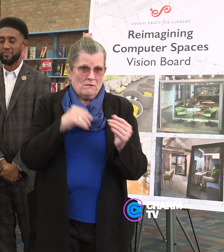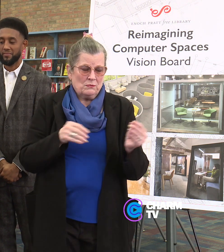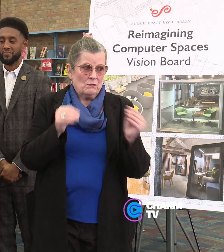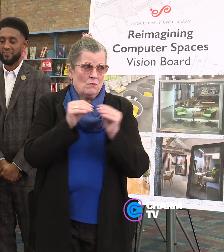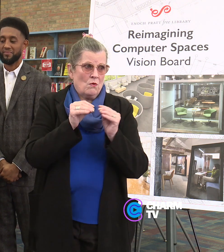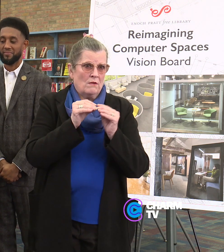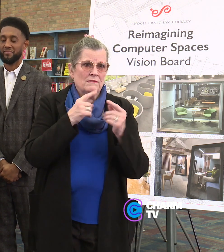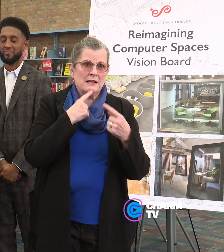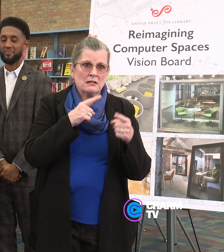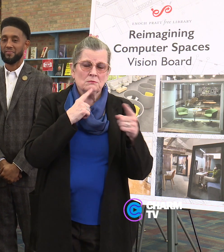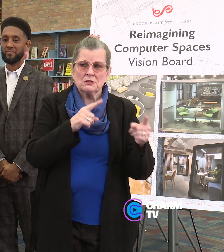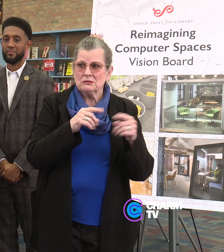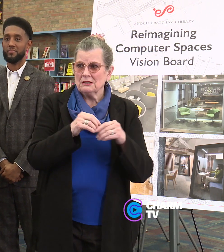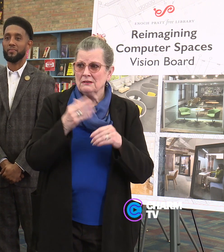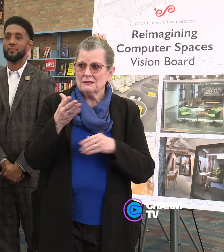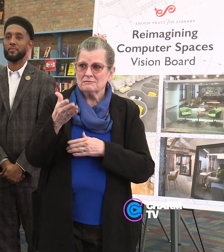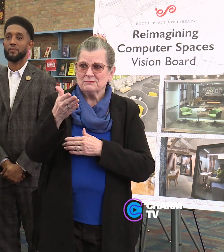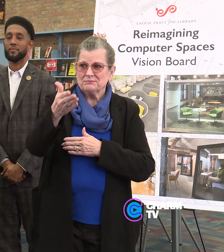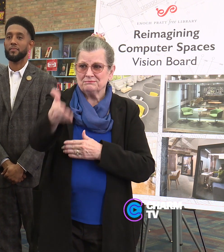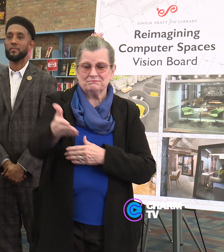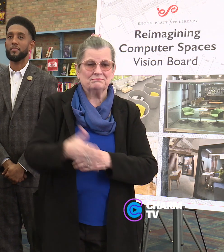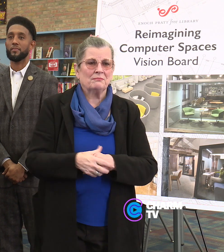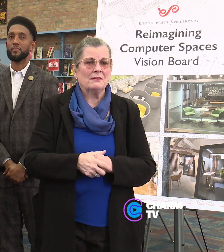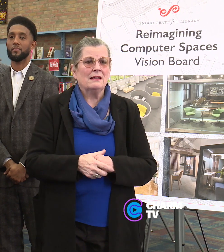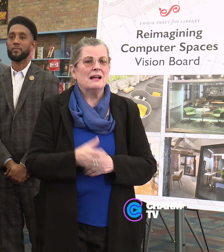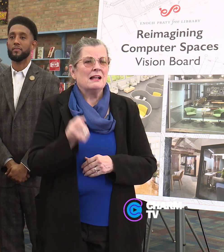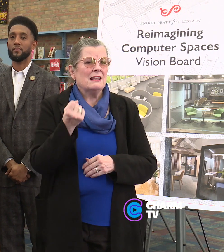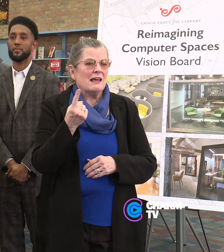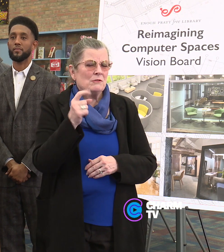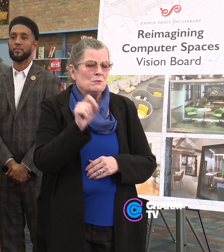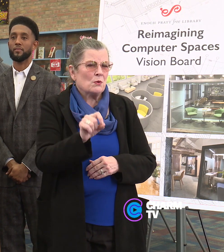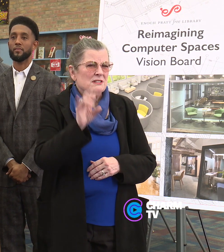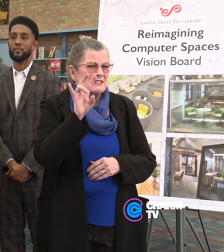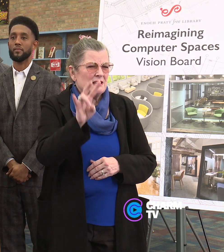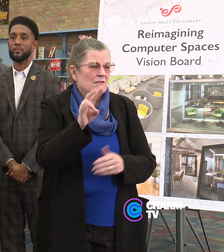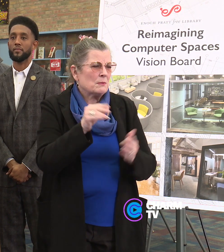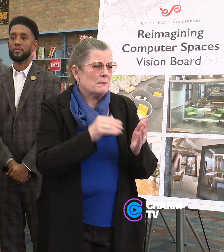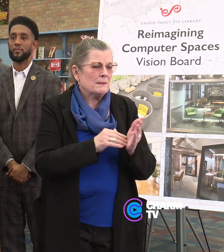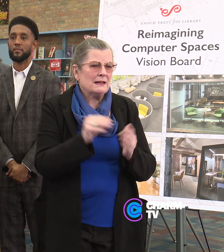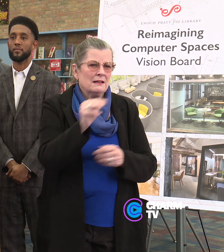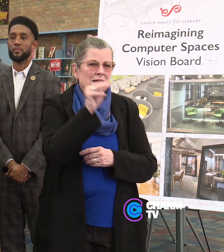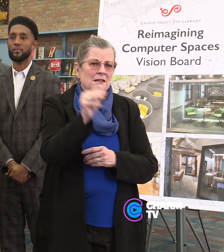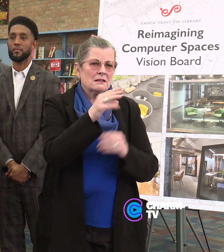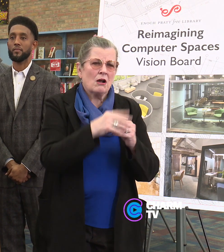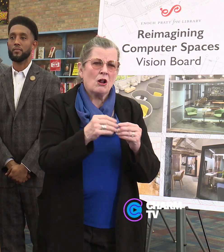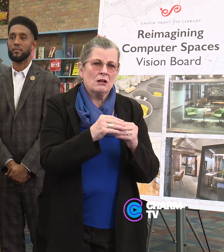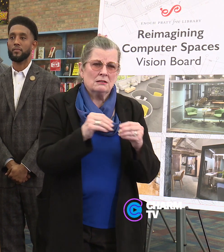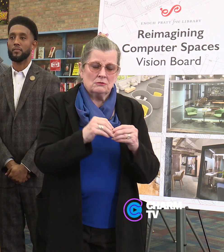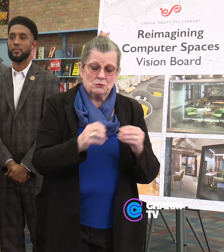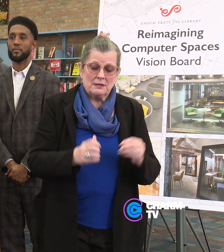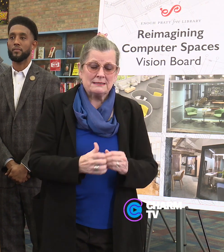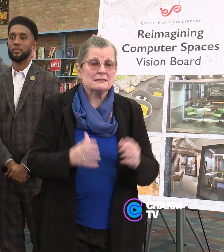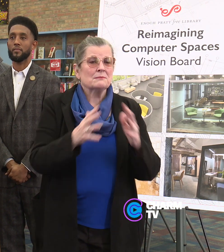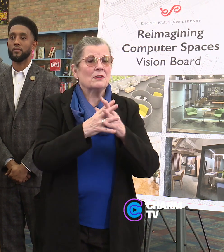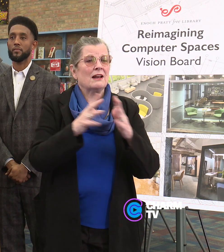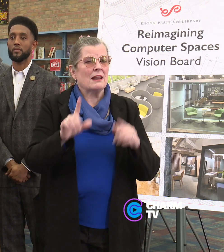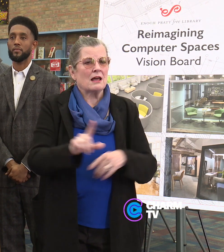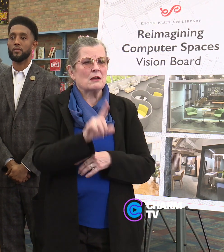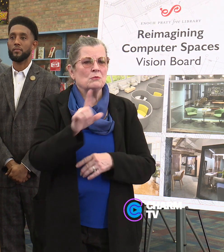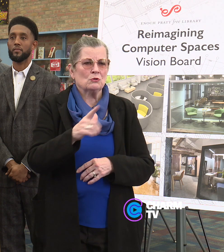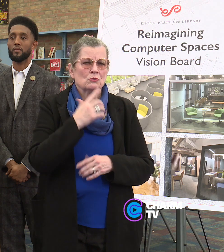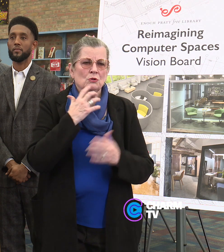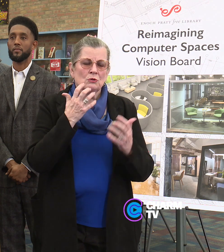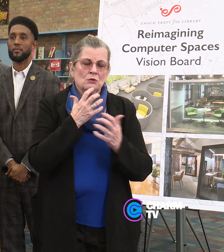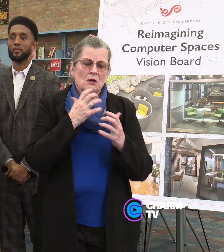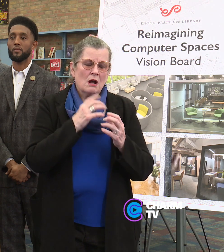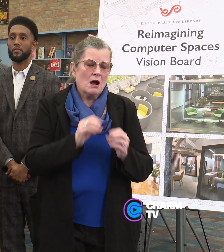next months. This $11.7 million investment in the Enoch Pratt Free Library is a true opportunity for